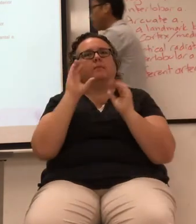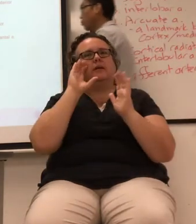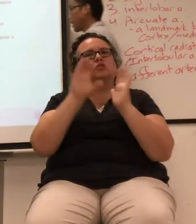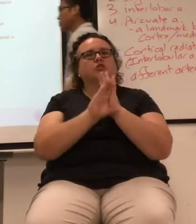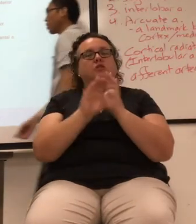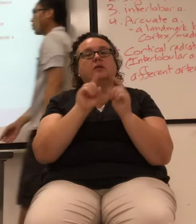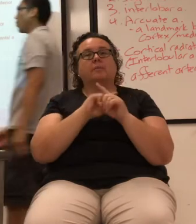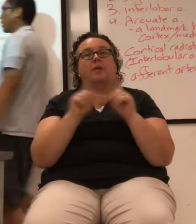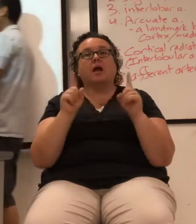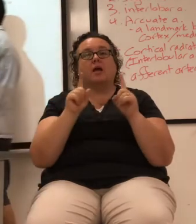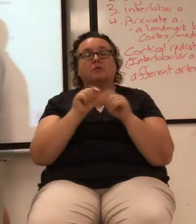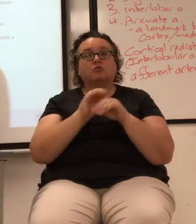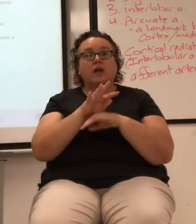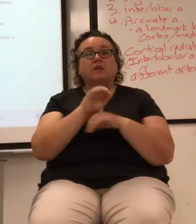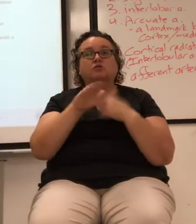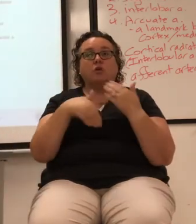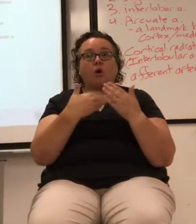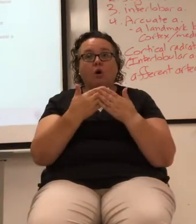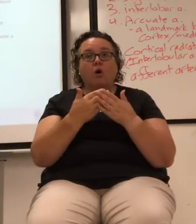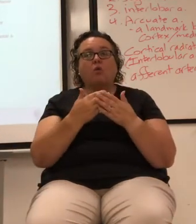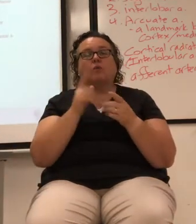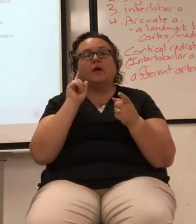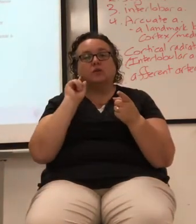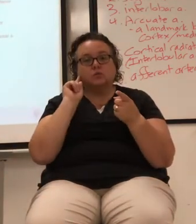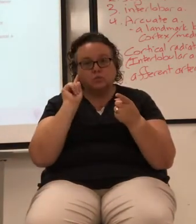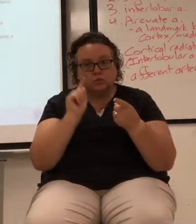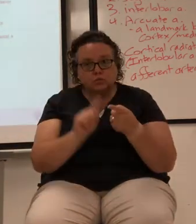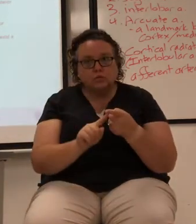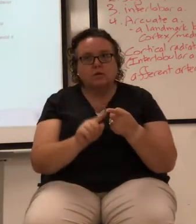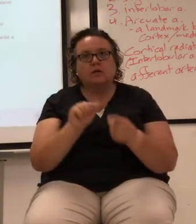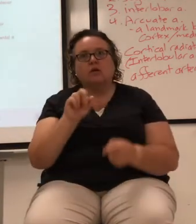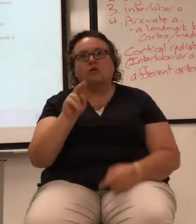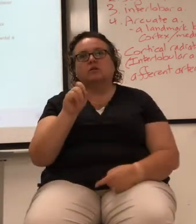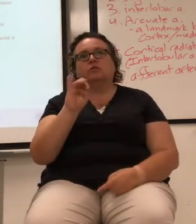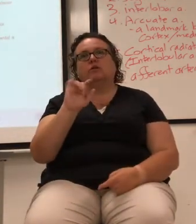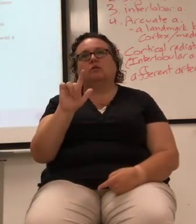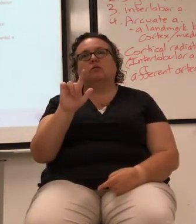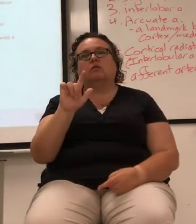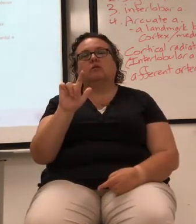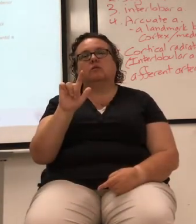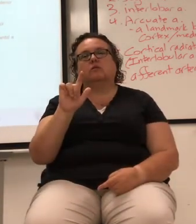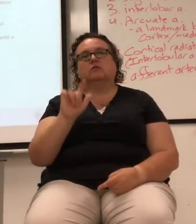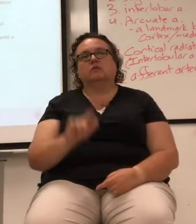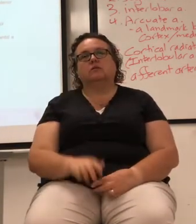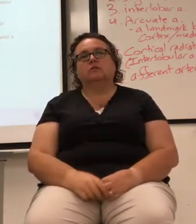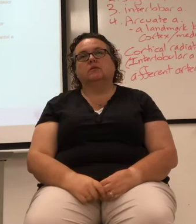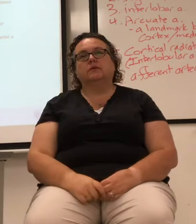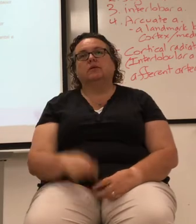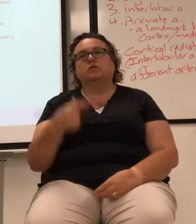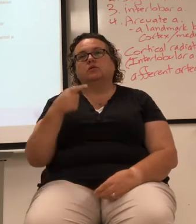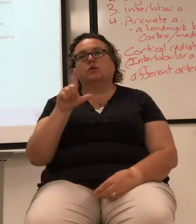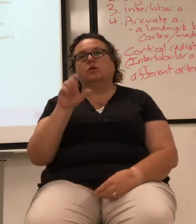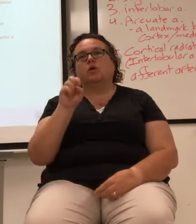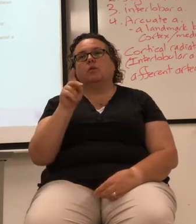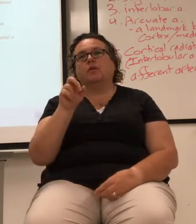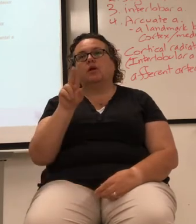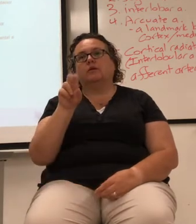the way, branched all the way down to the arteriole, to the afferent arteriole, to the glomerulus.